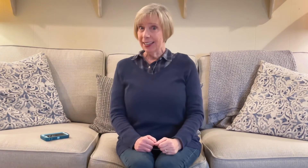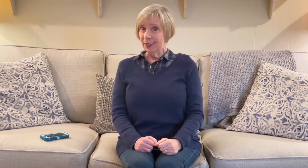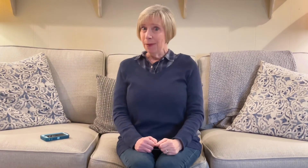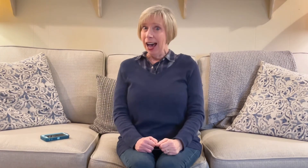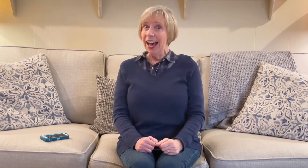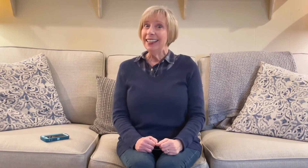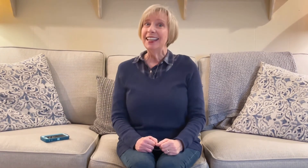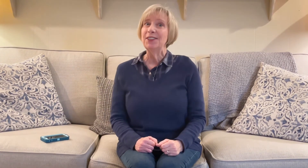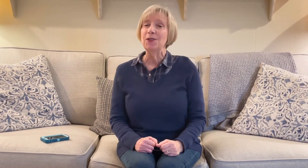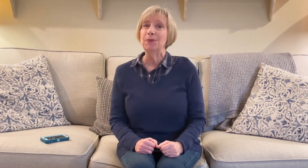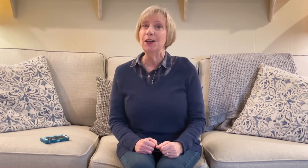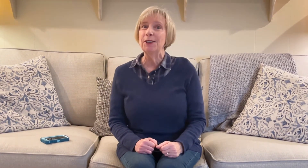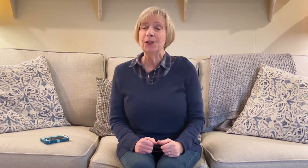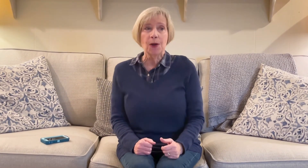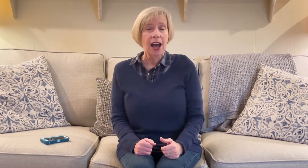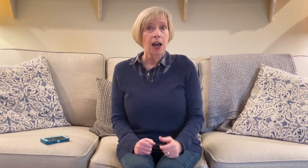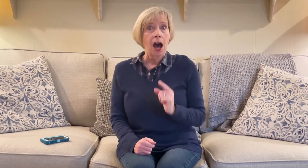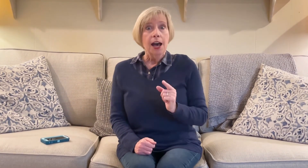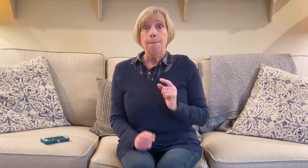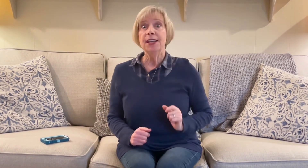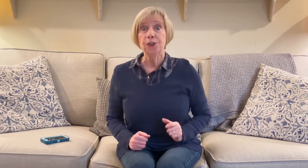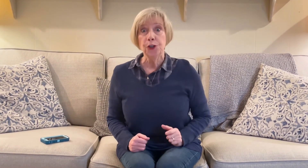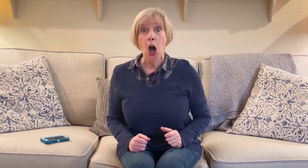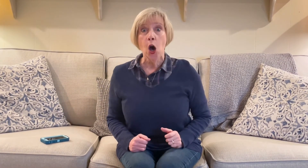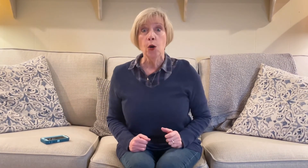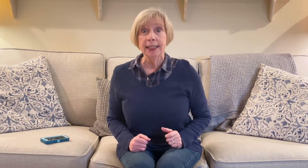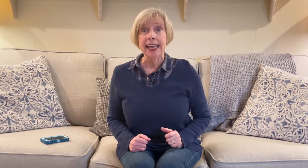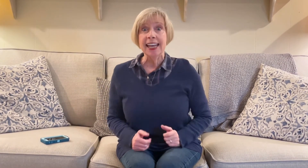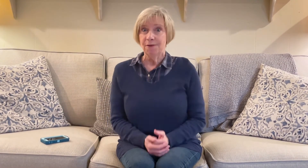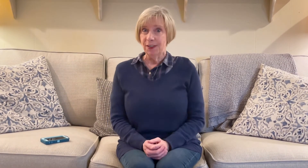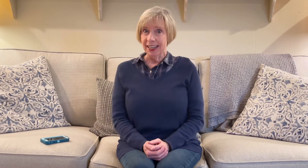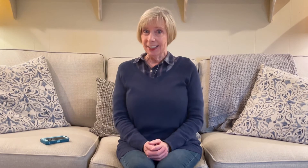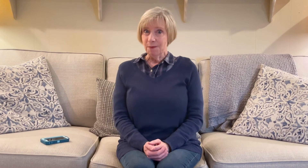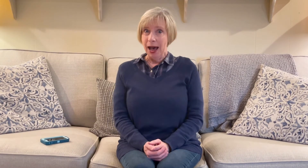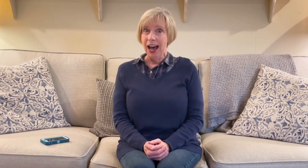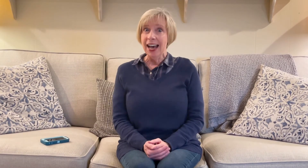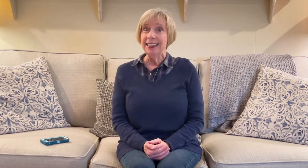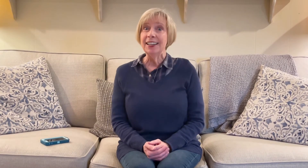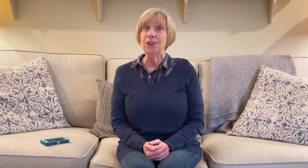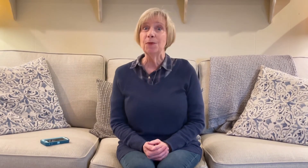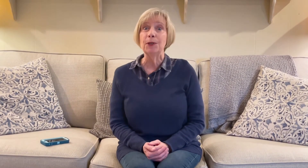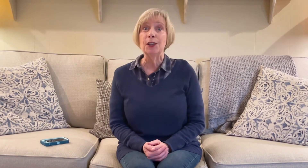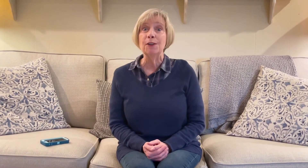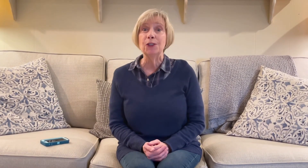fixed my little blue truck. Miss Jody fixed my little blue